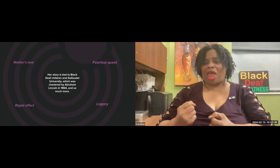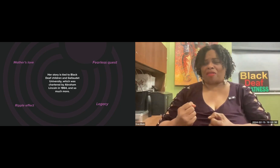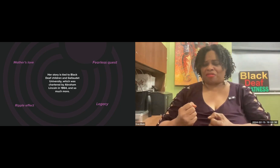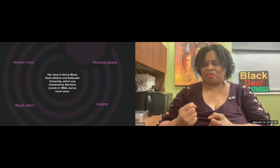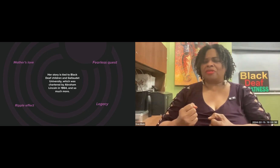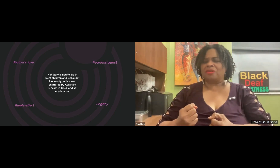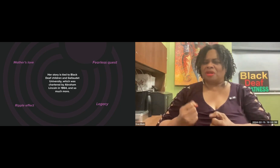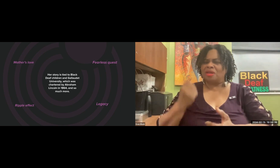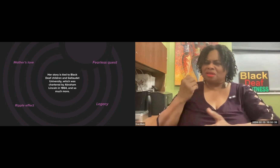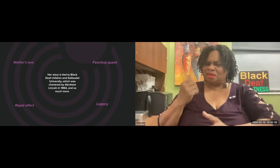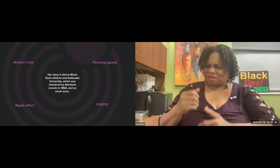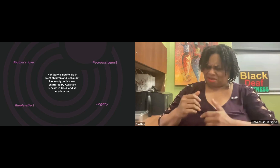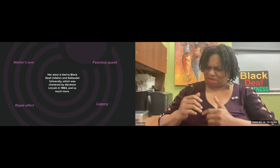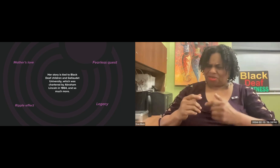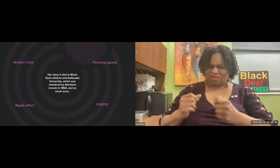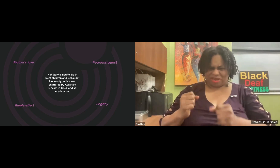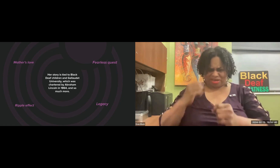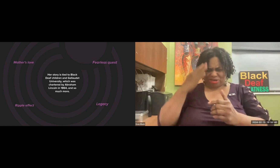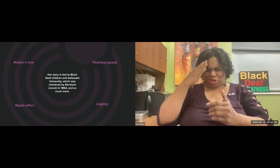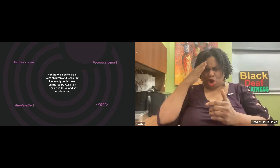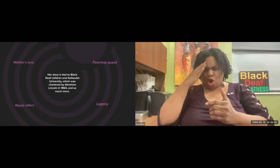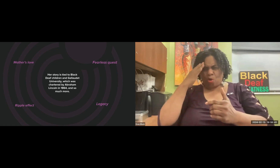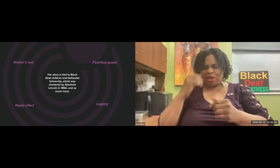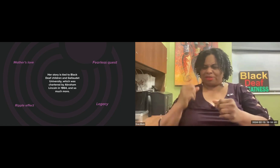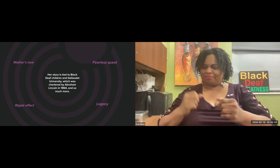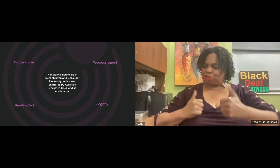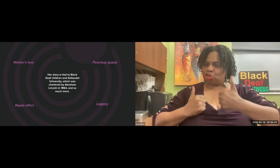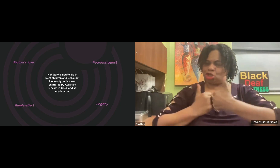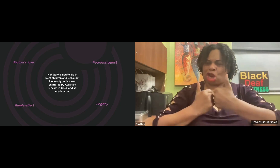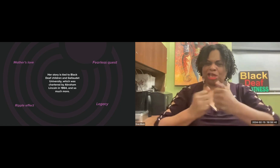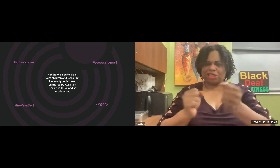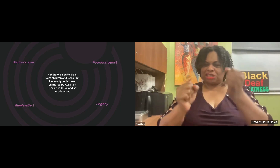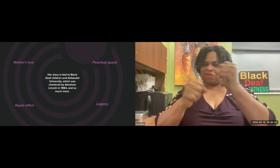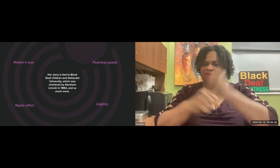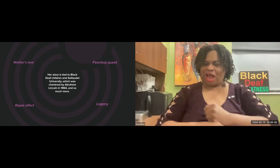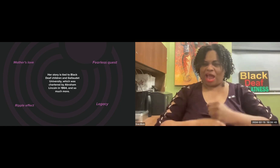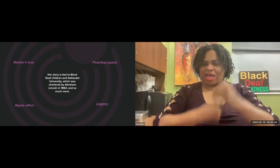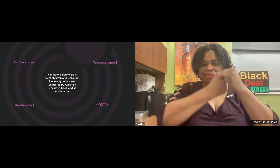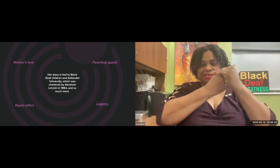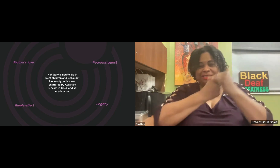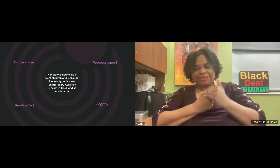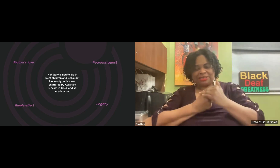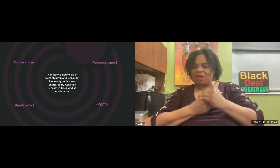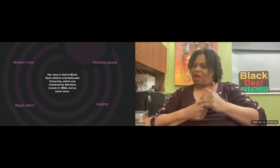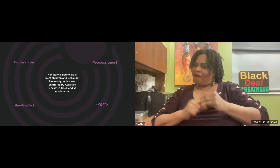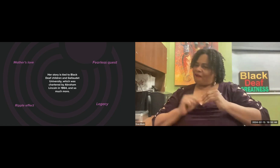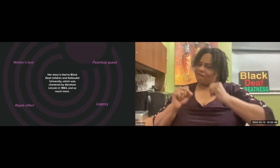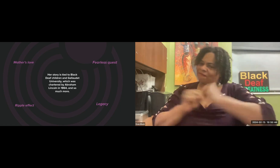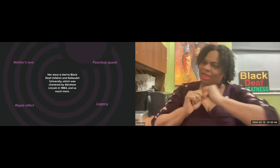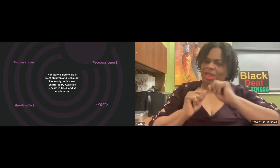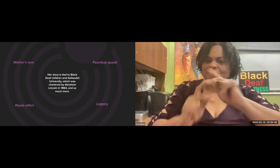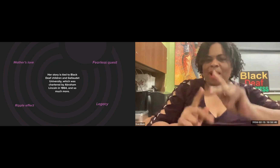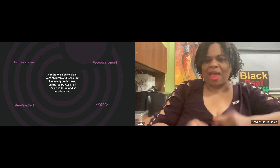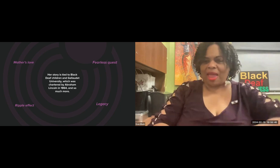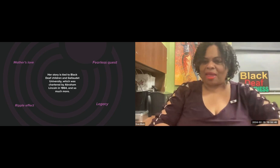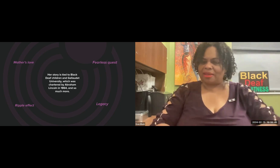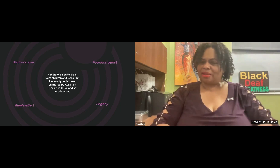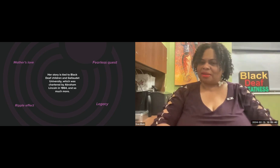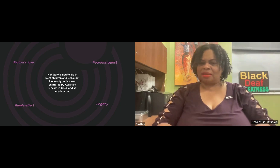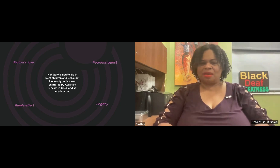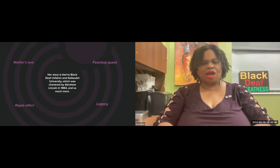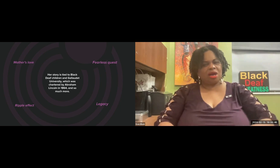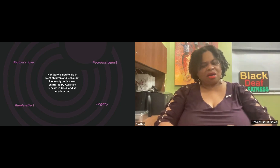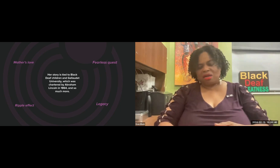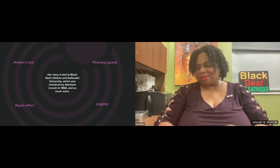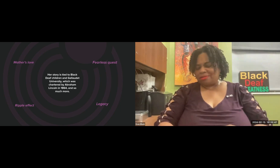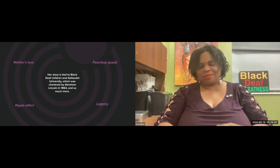to something of beauty. And we also want to recognize that Mrs. Louise B. Miller was a shero who was